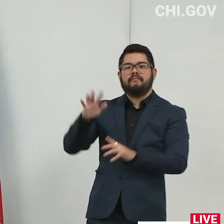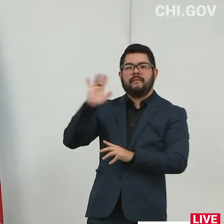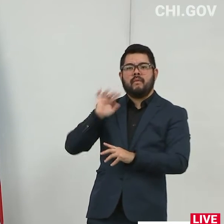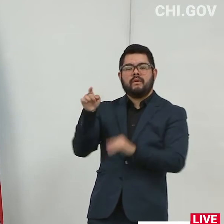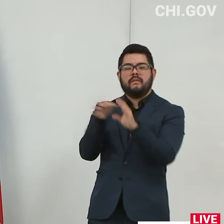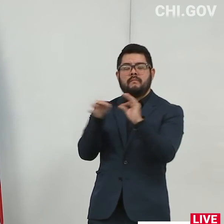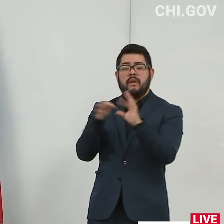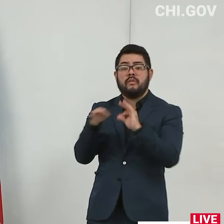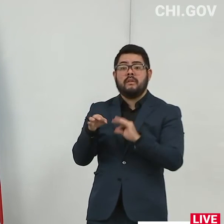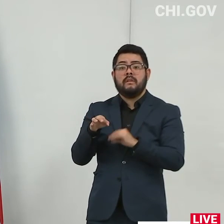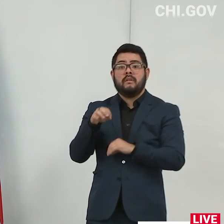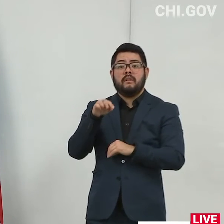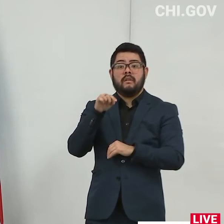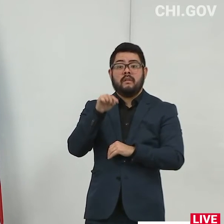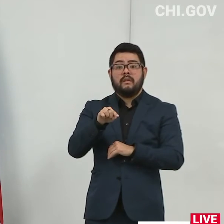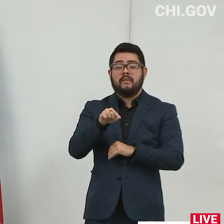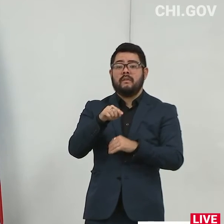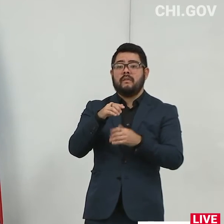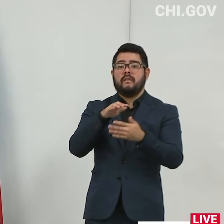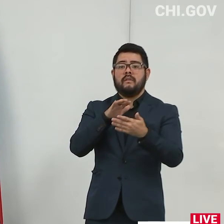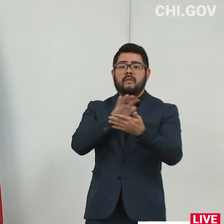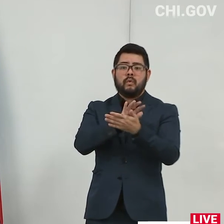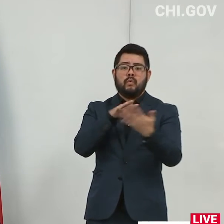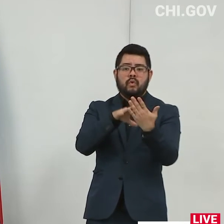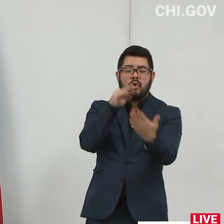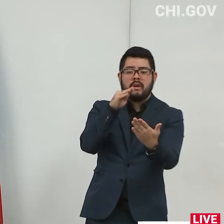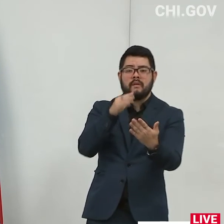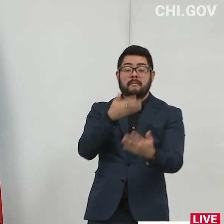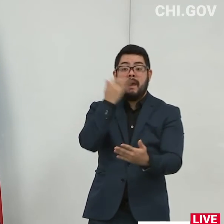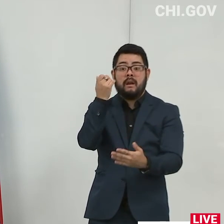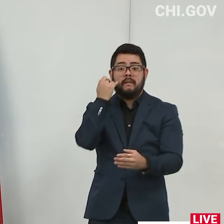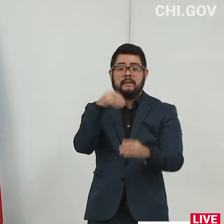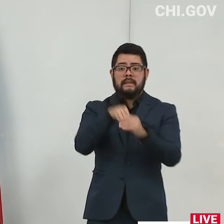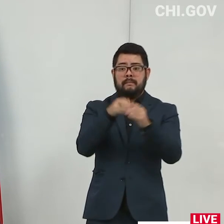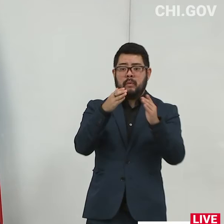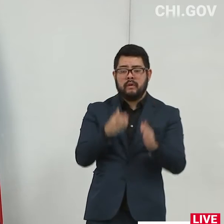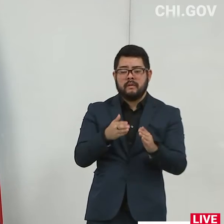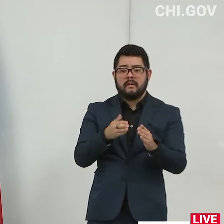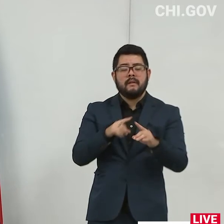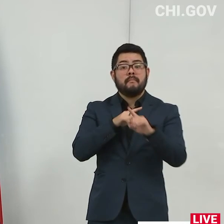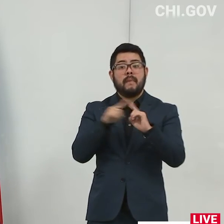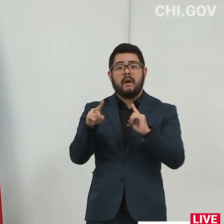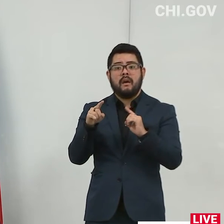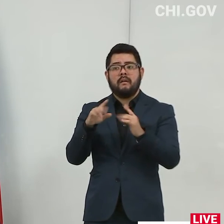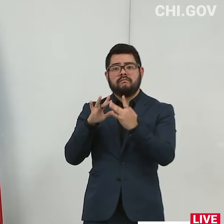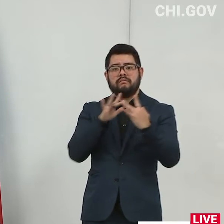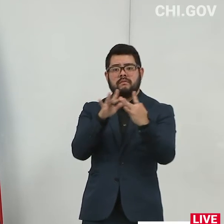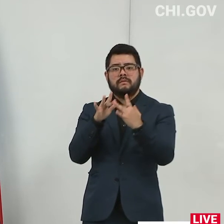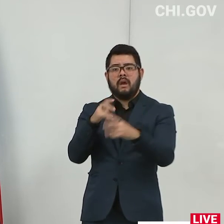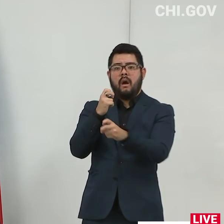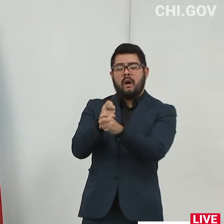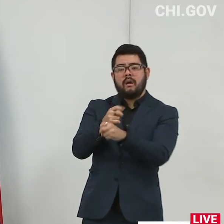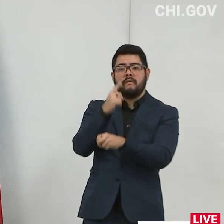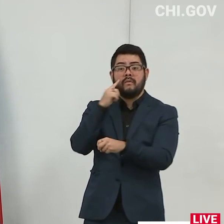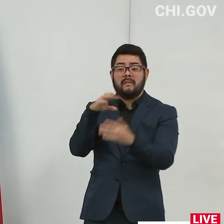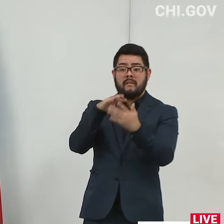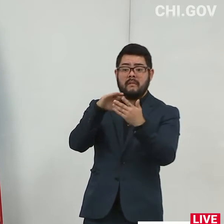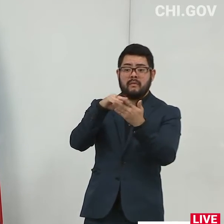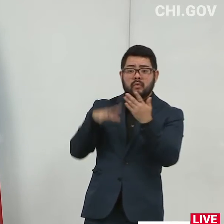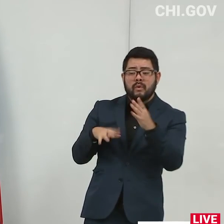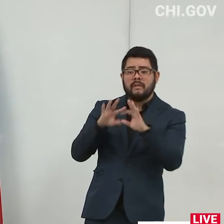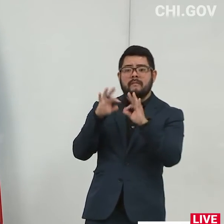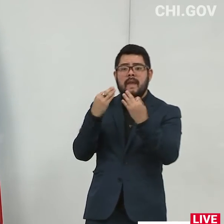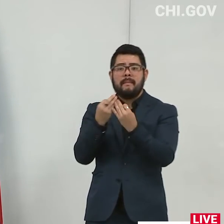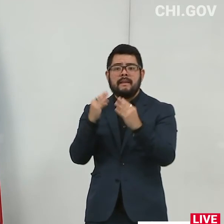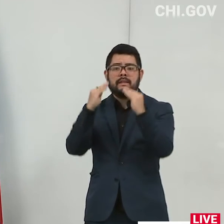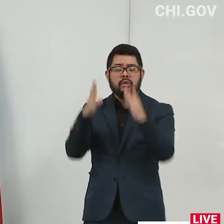to be to keep up this success rate with virtual learning being that much more challenging for families and for students and teachers? Yeah,